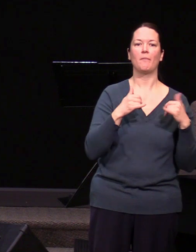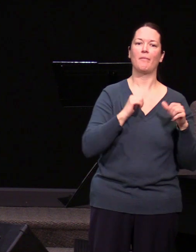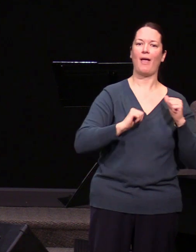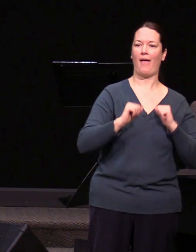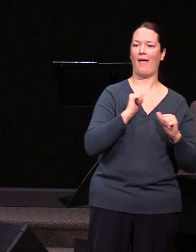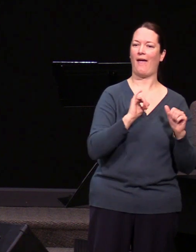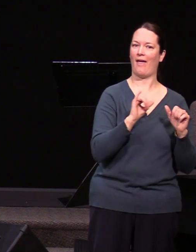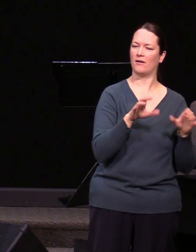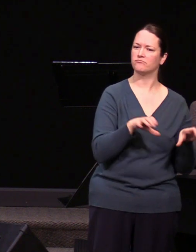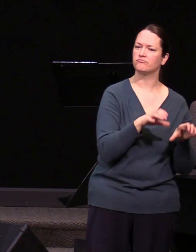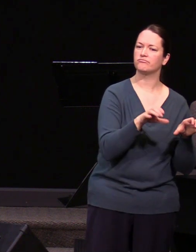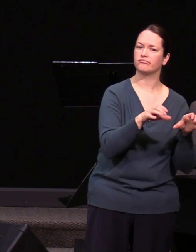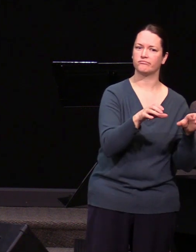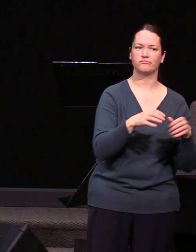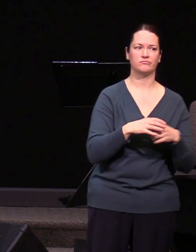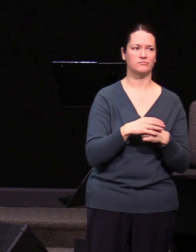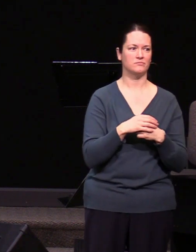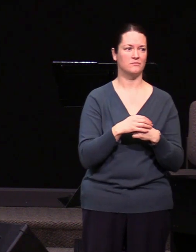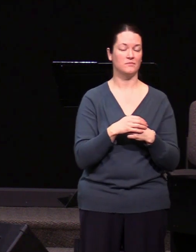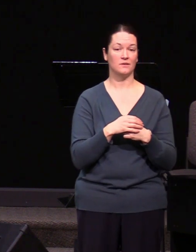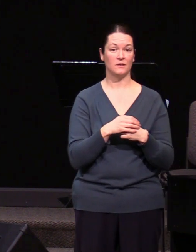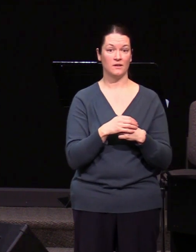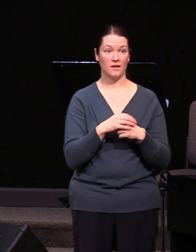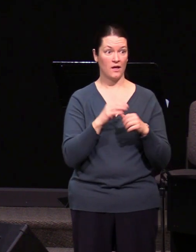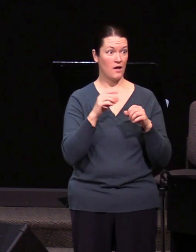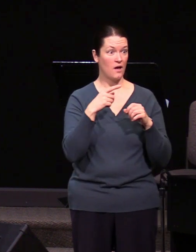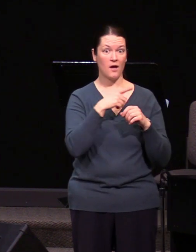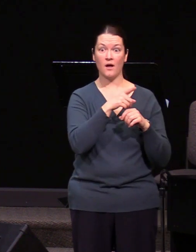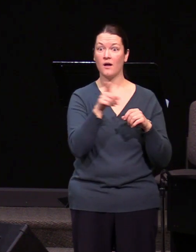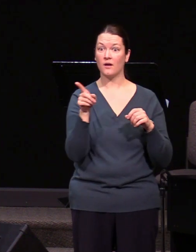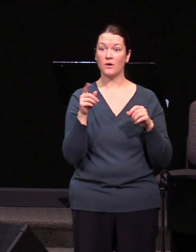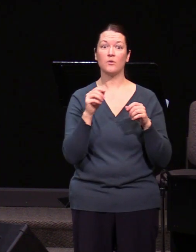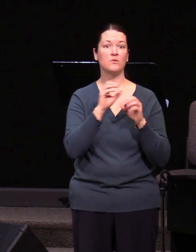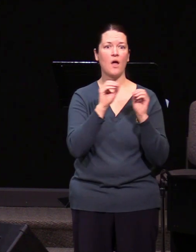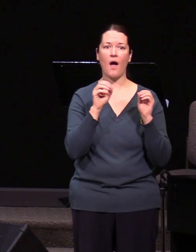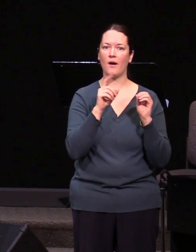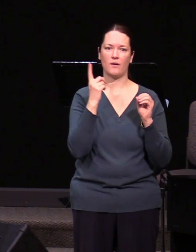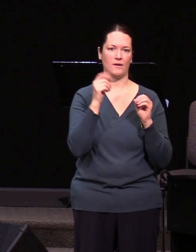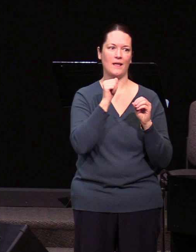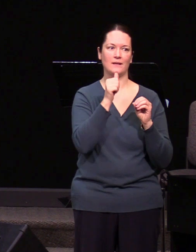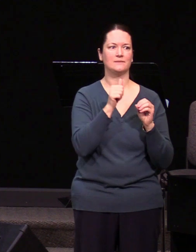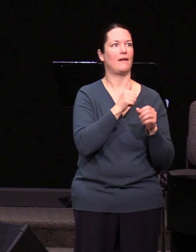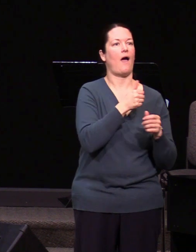is, ain't none of you not important enough to have many roles.